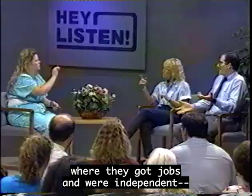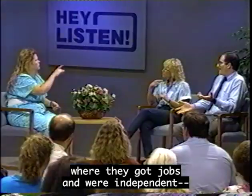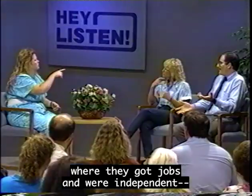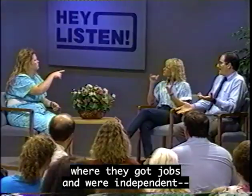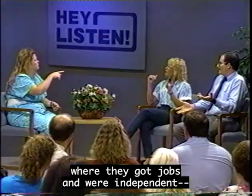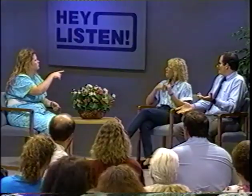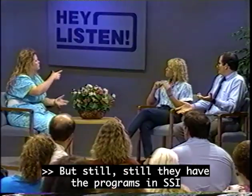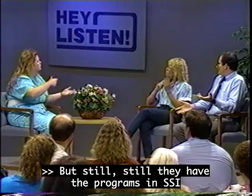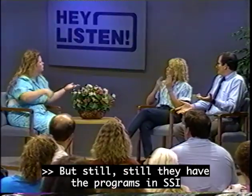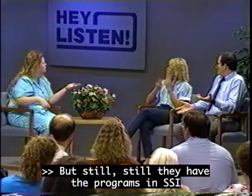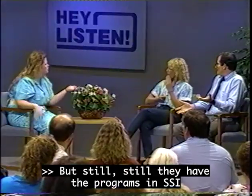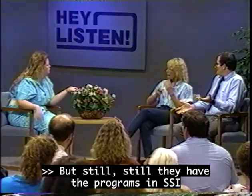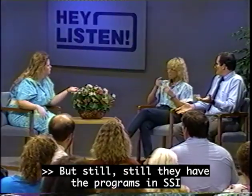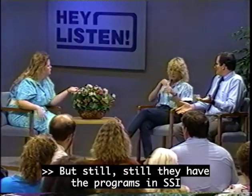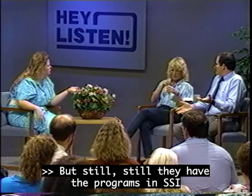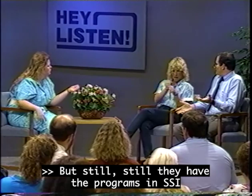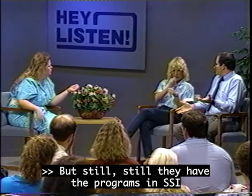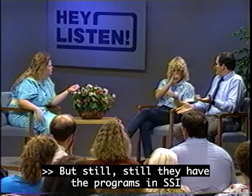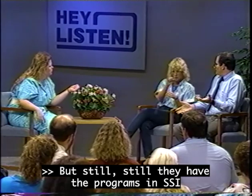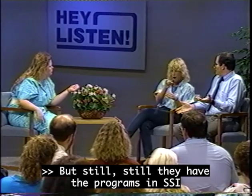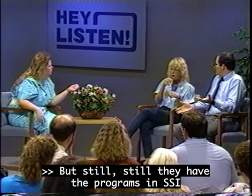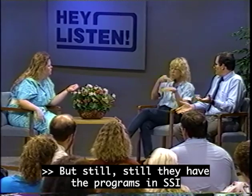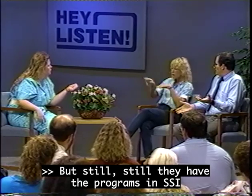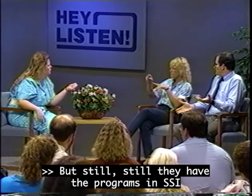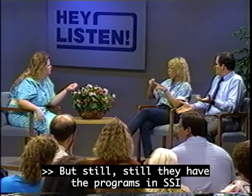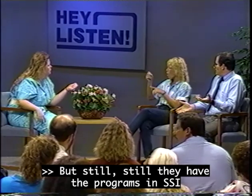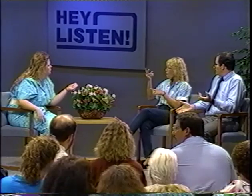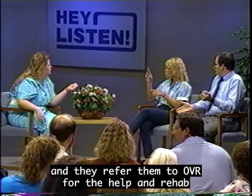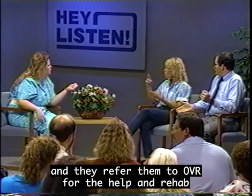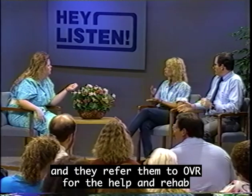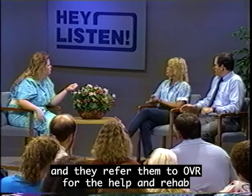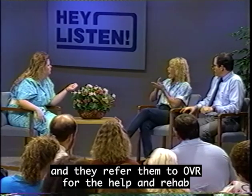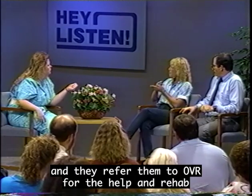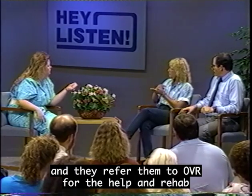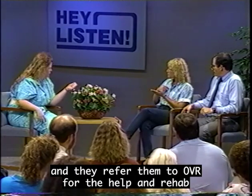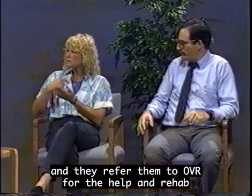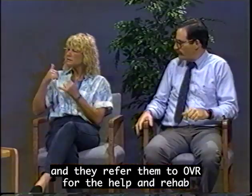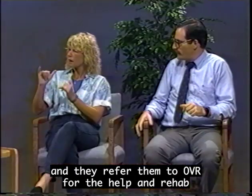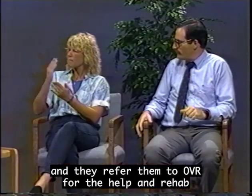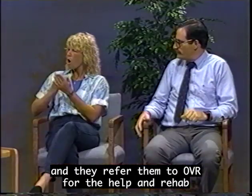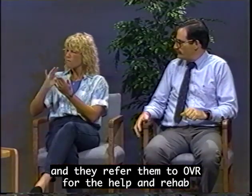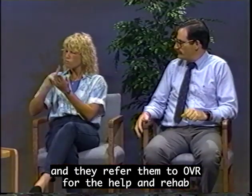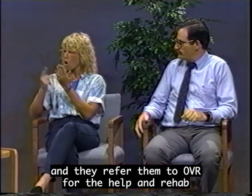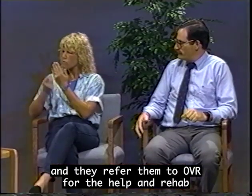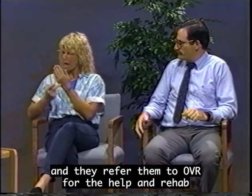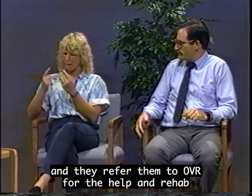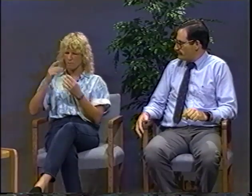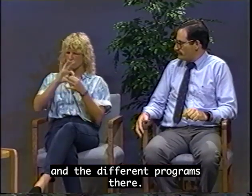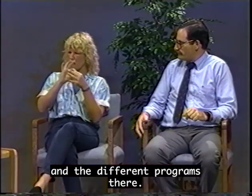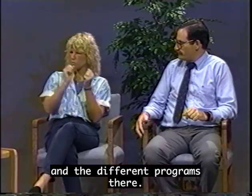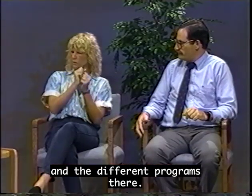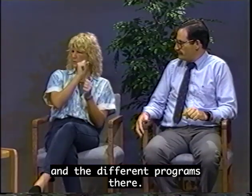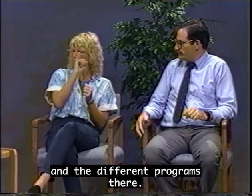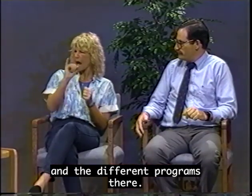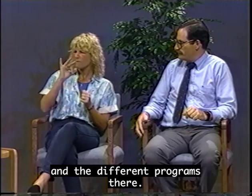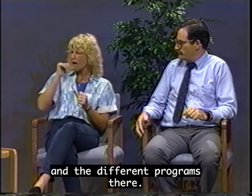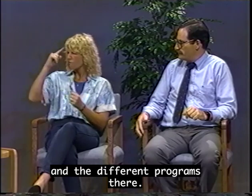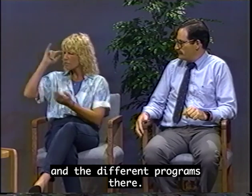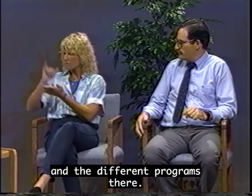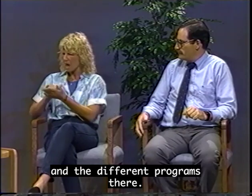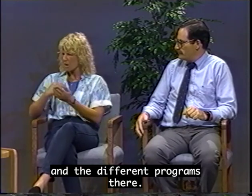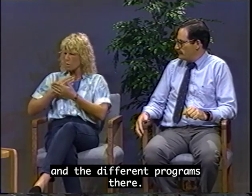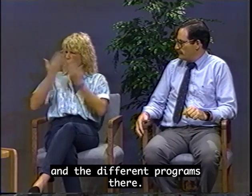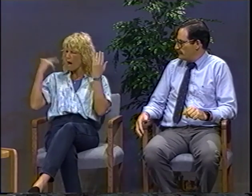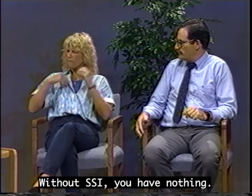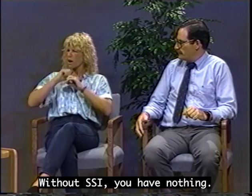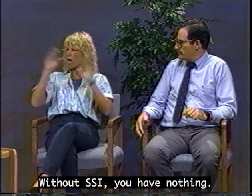jobs and were independent. But still they have the programs in SSI, and they refer to OVR for the help and rehab and the different programs